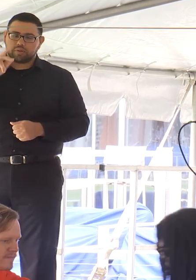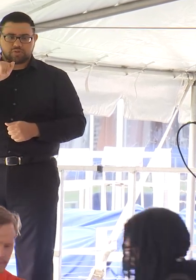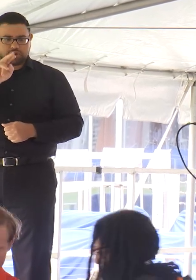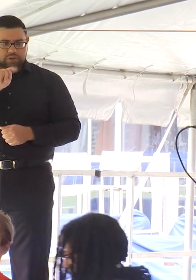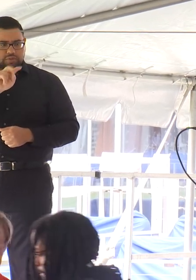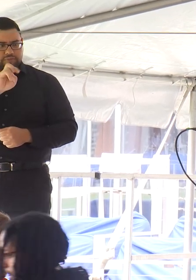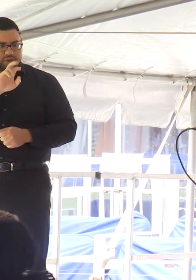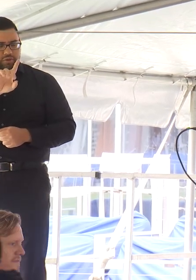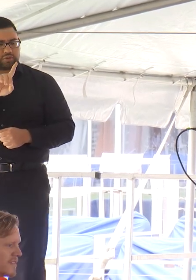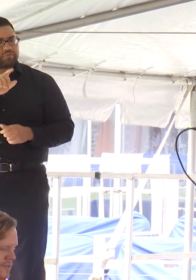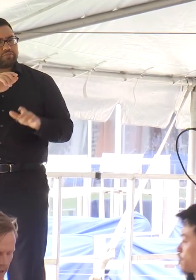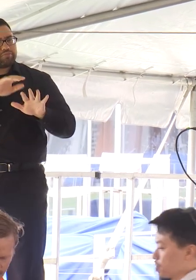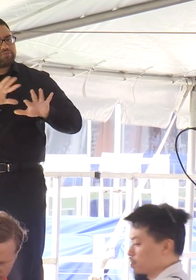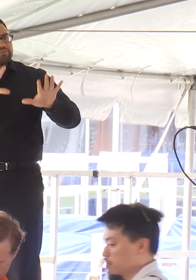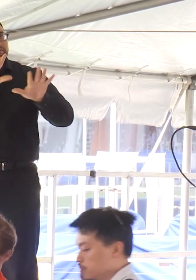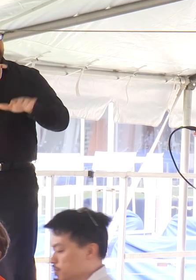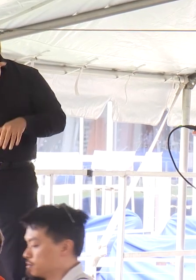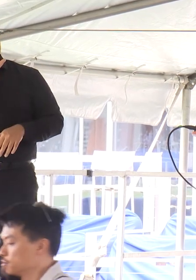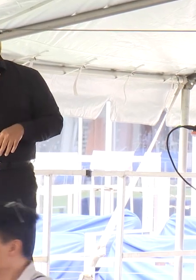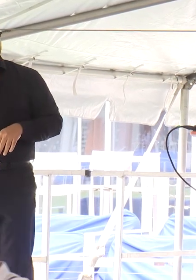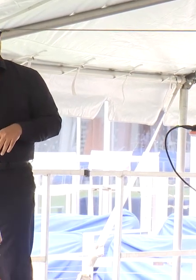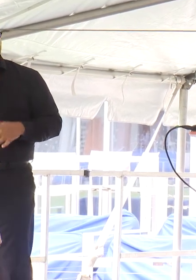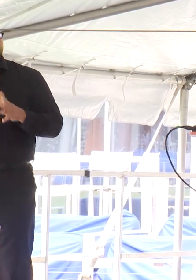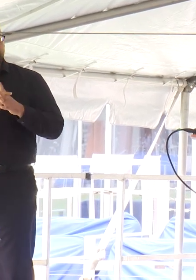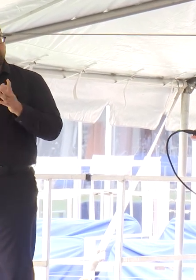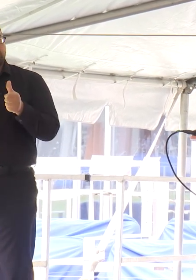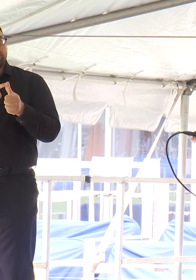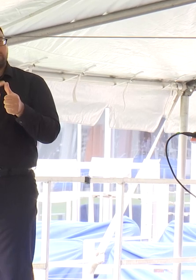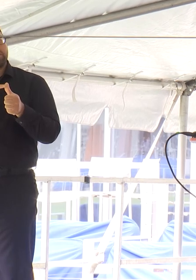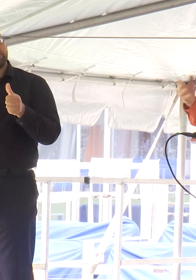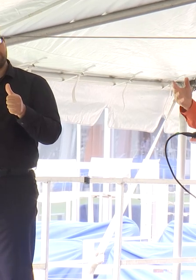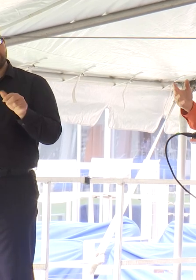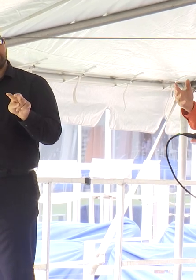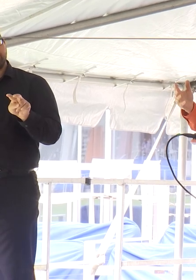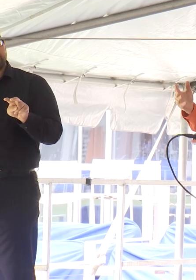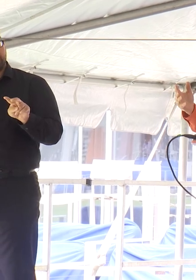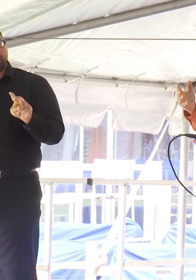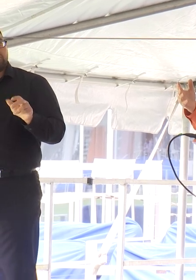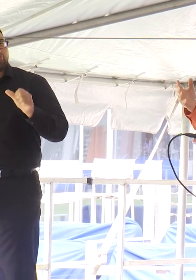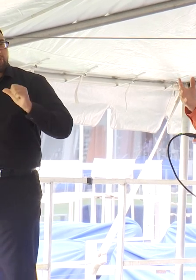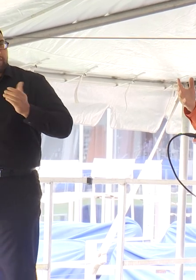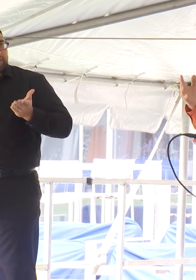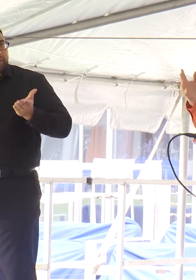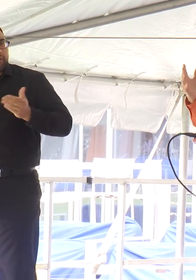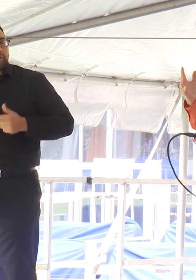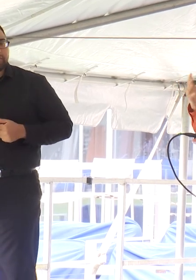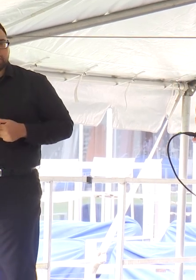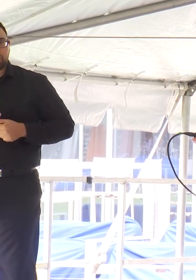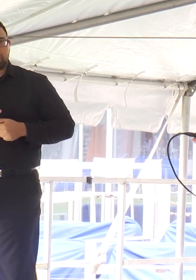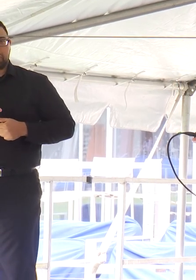Janet Vackar all over TV. I thought at first that's some TV star down here.